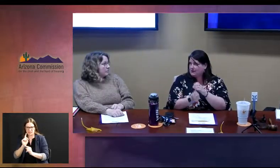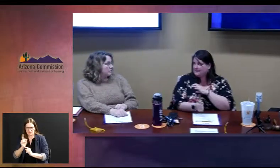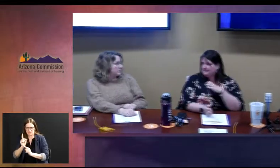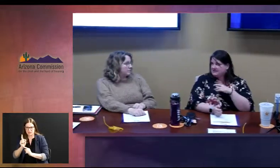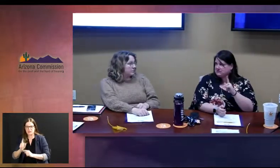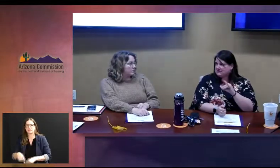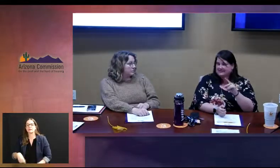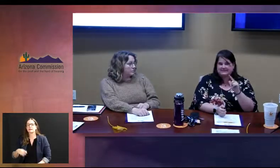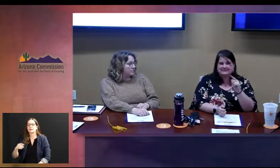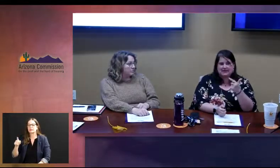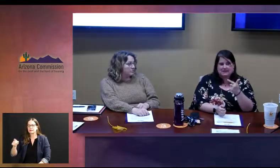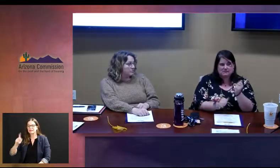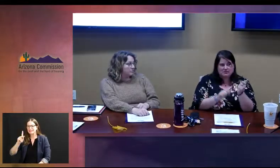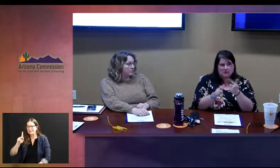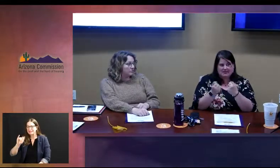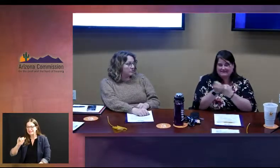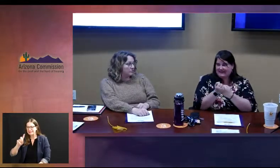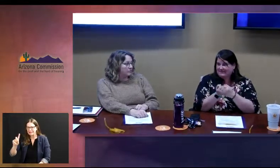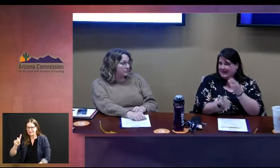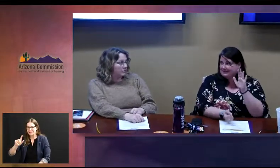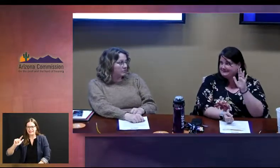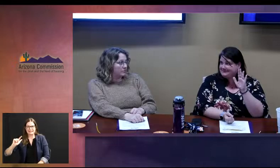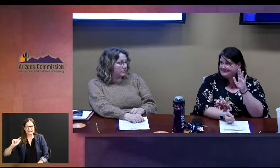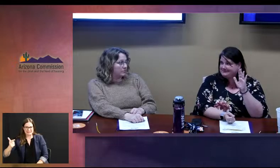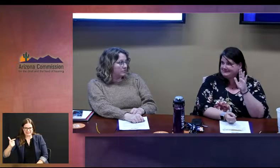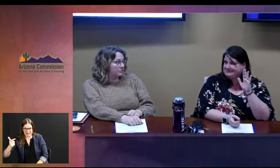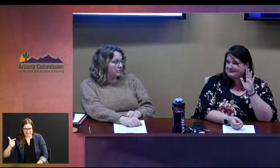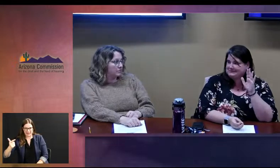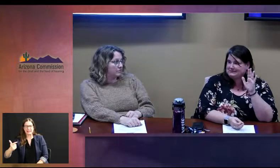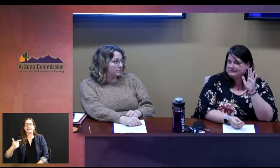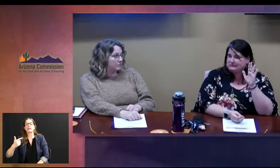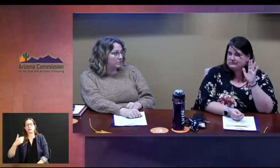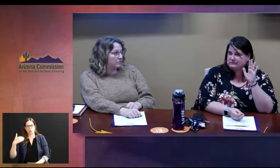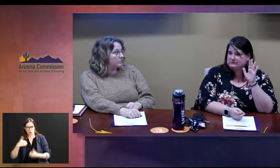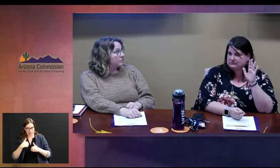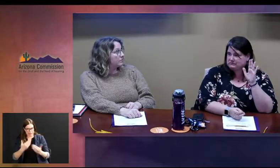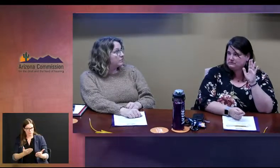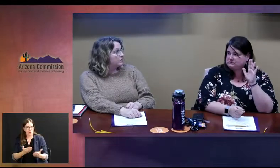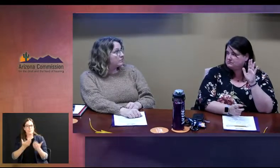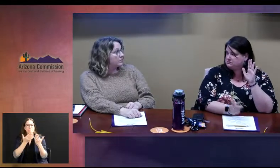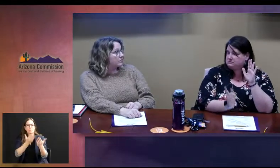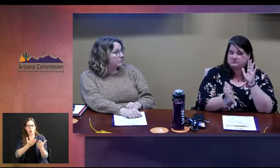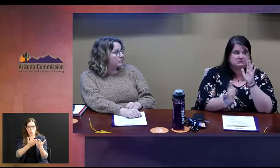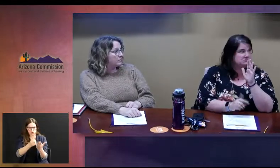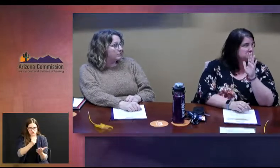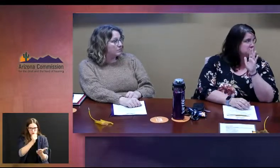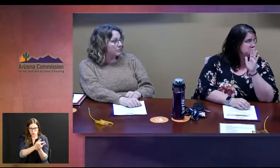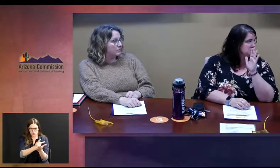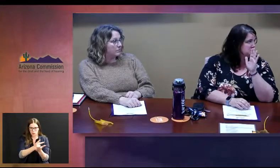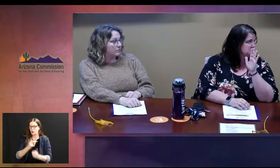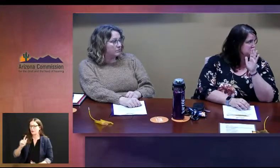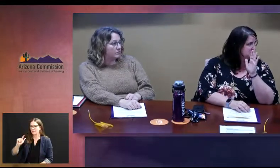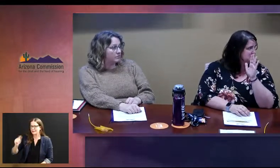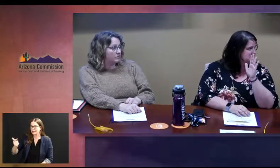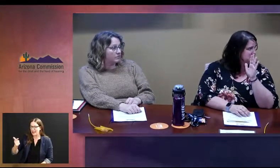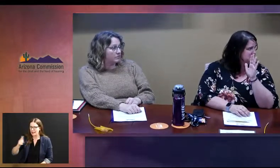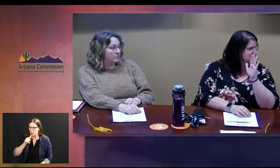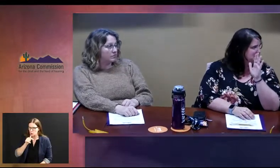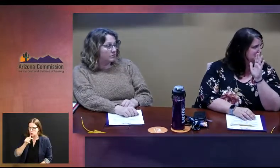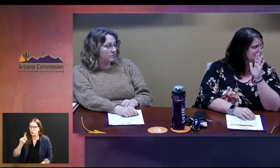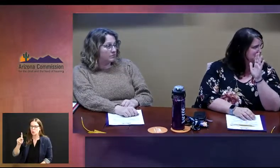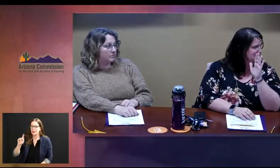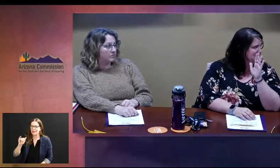motion on the floor to approve the minutes. We have a motion from Commissioner Scarborough and a second from Commissioner Kidd. All in